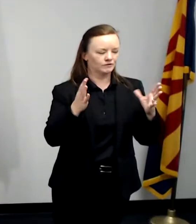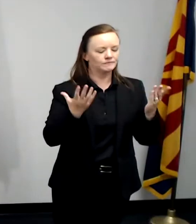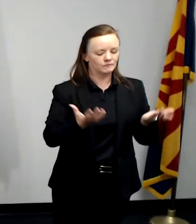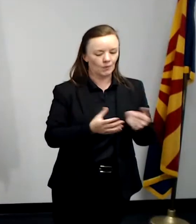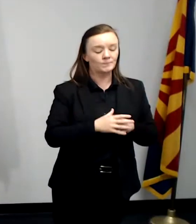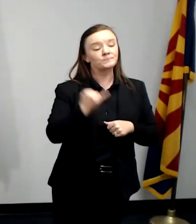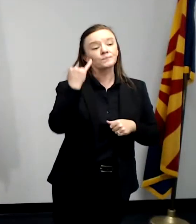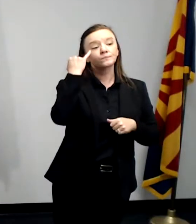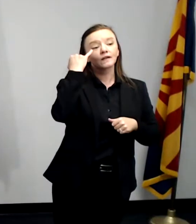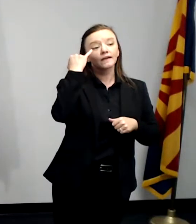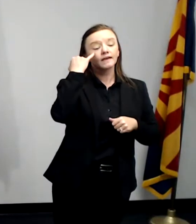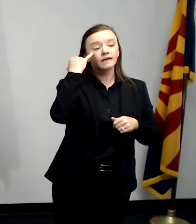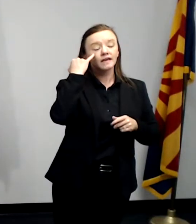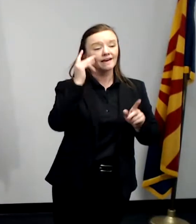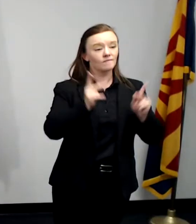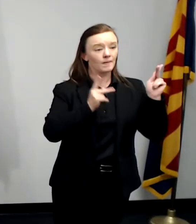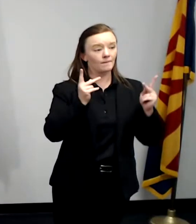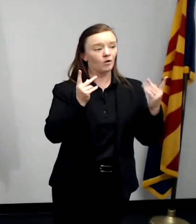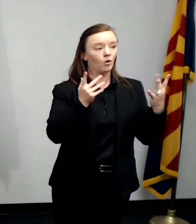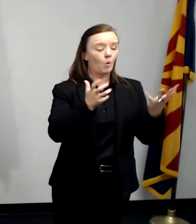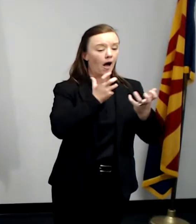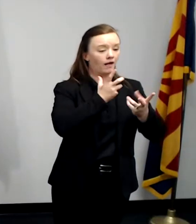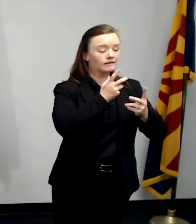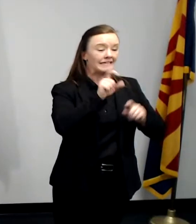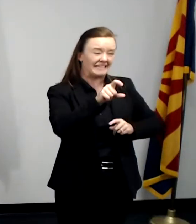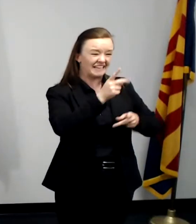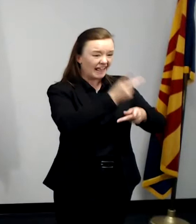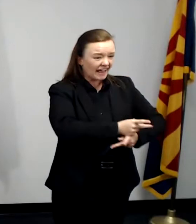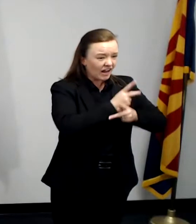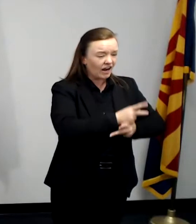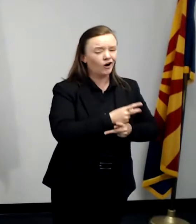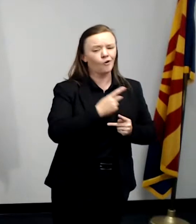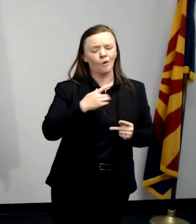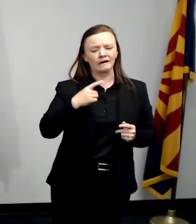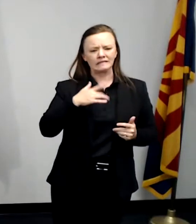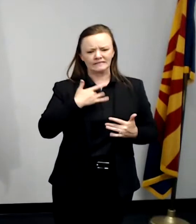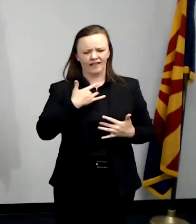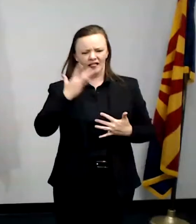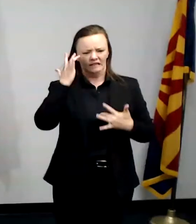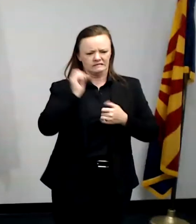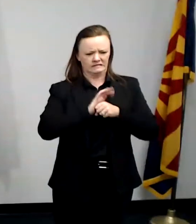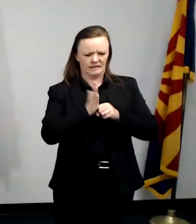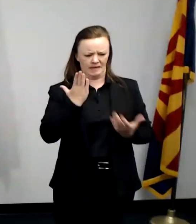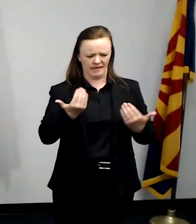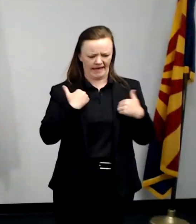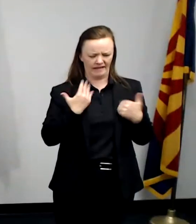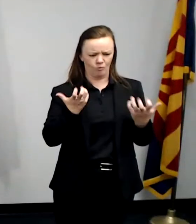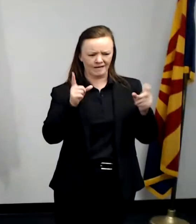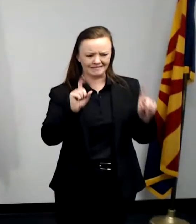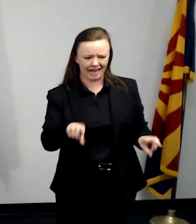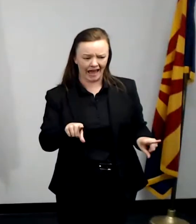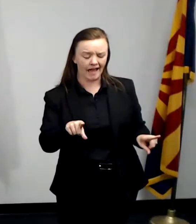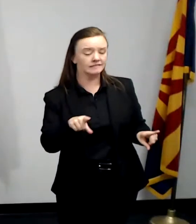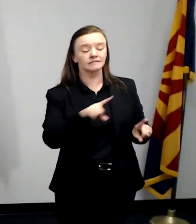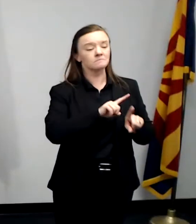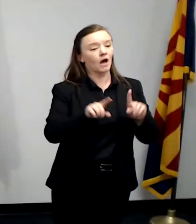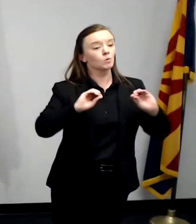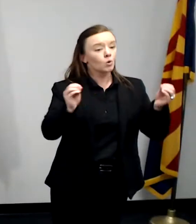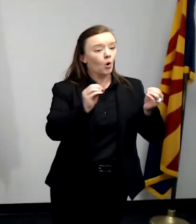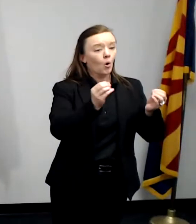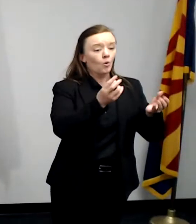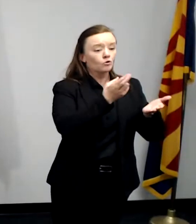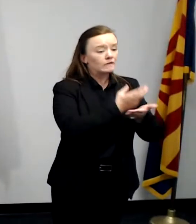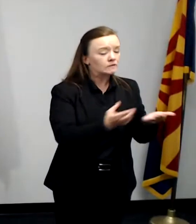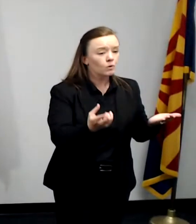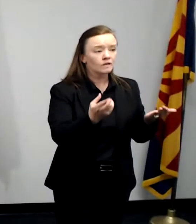individuals who are looking for testing or care and they don't have the resources or they're looking for resources, they can go to